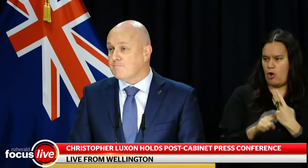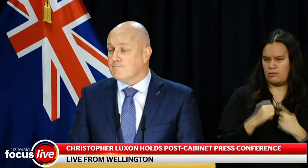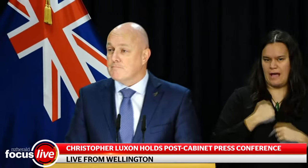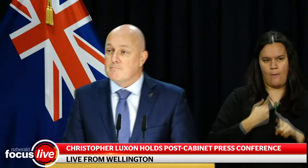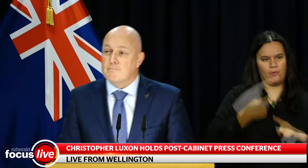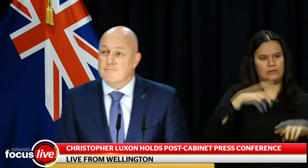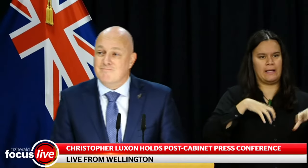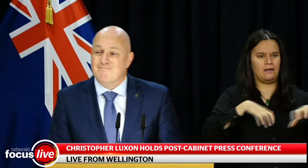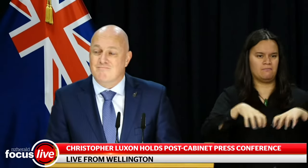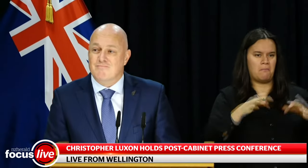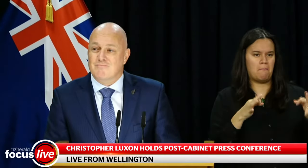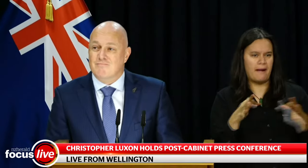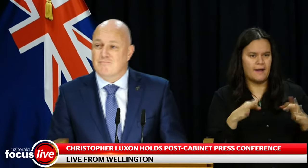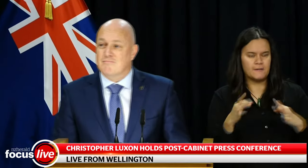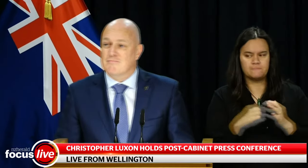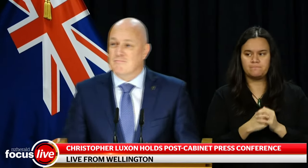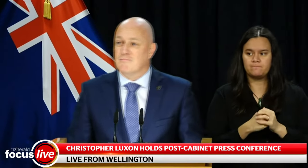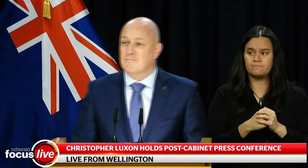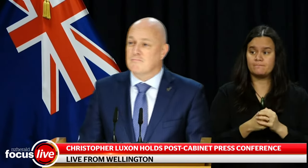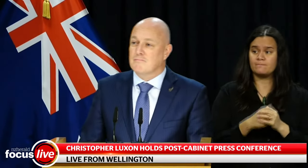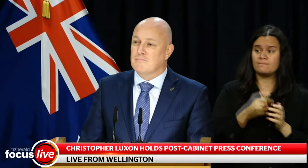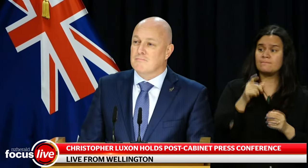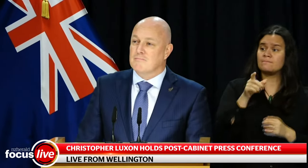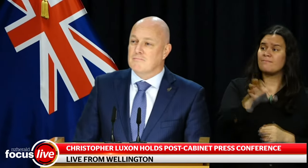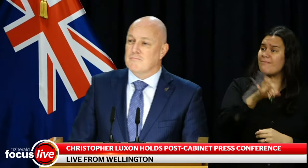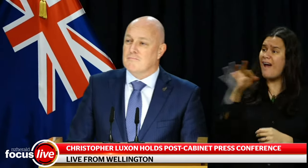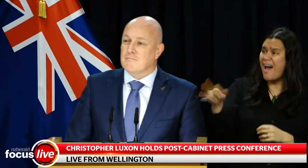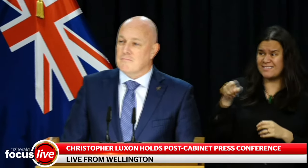afterwards. At first blush, it looks quite bad.